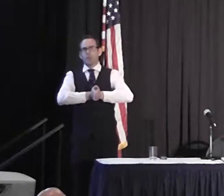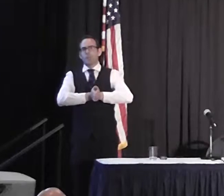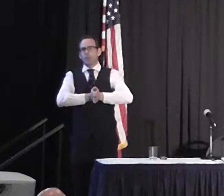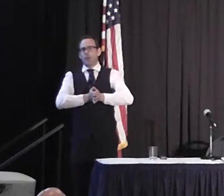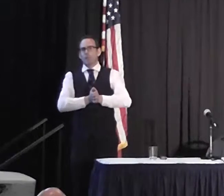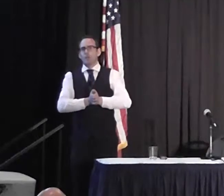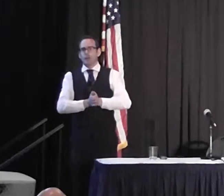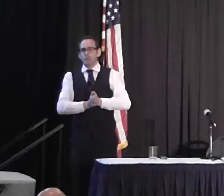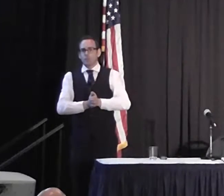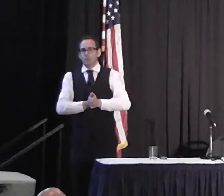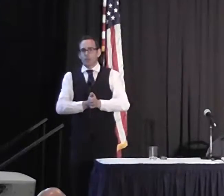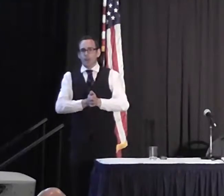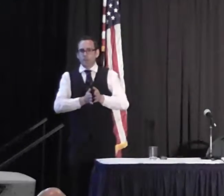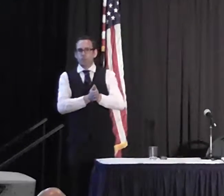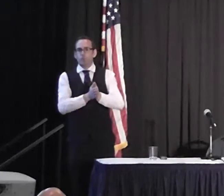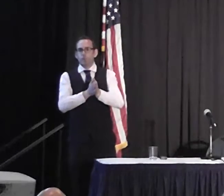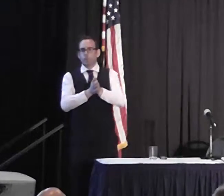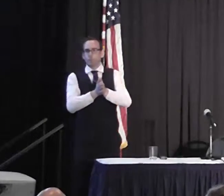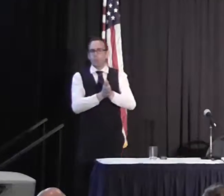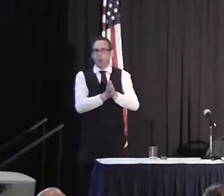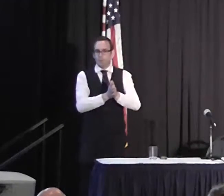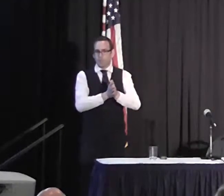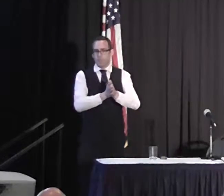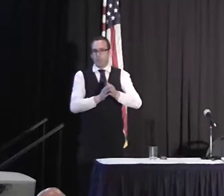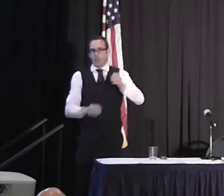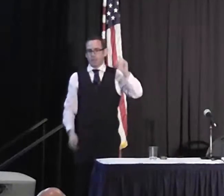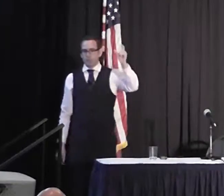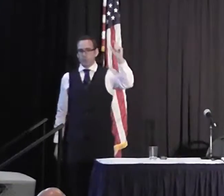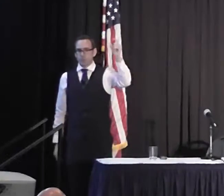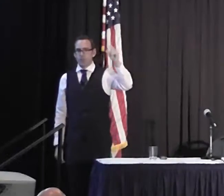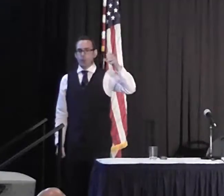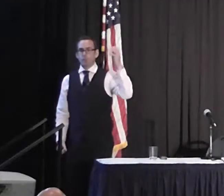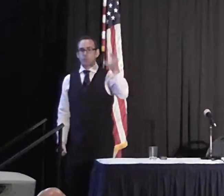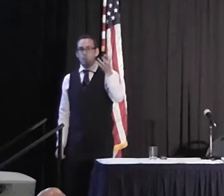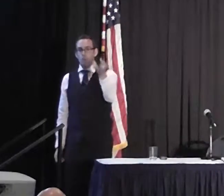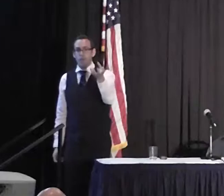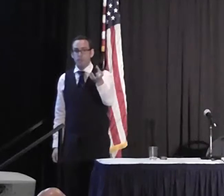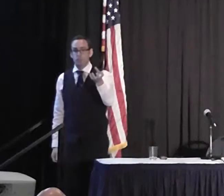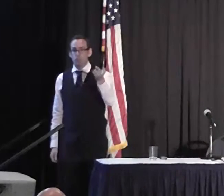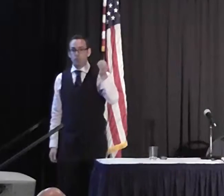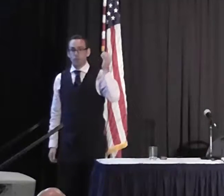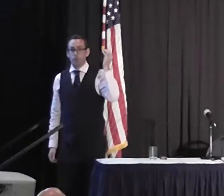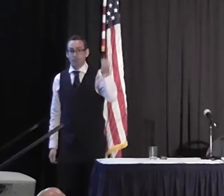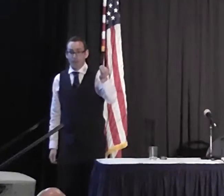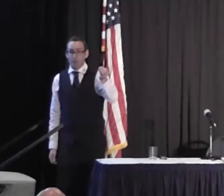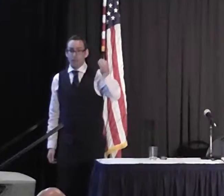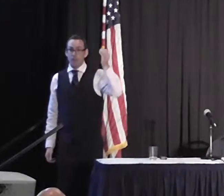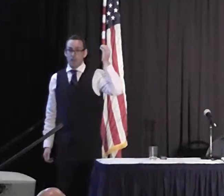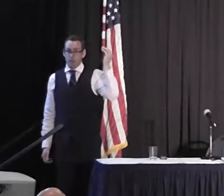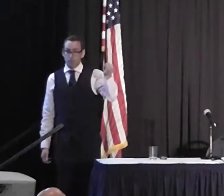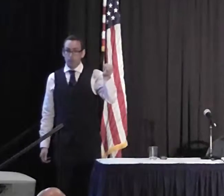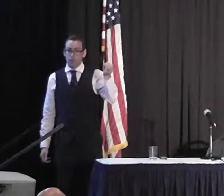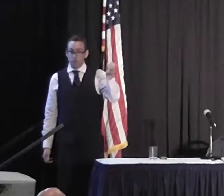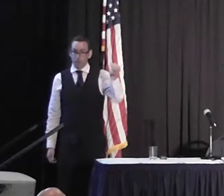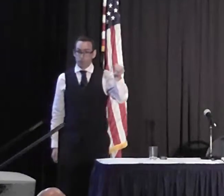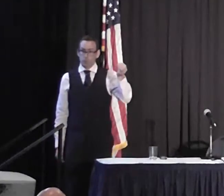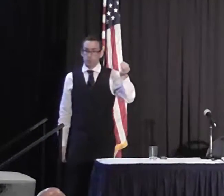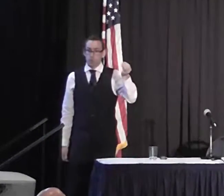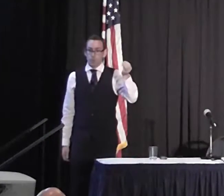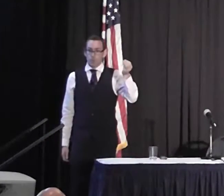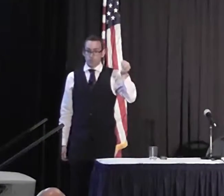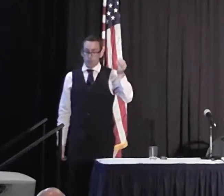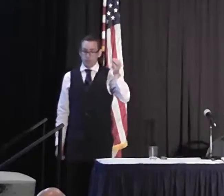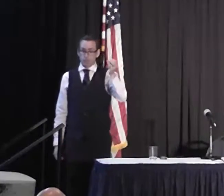about 30 API, something like that, so not too heavy. And so it's kind of sour. It's going to compete with those Saudi and Iraqi